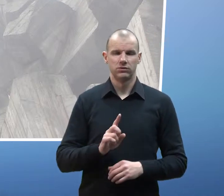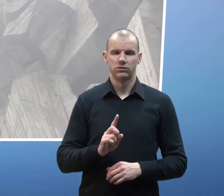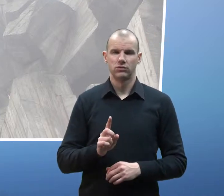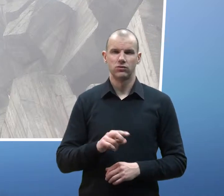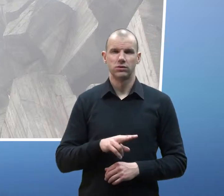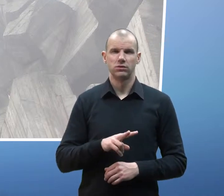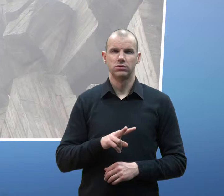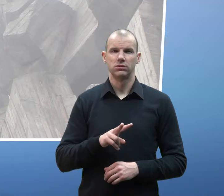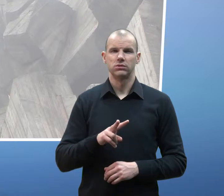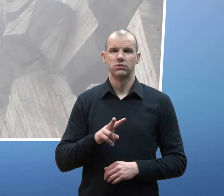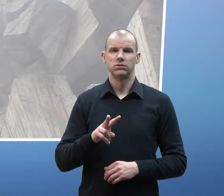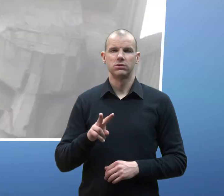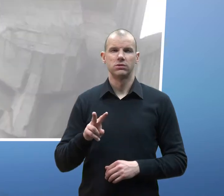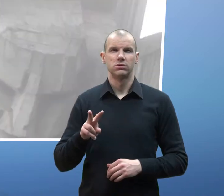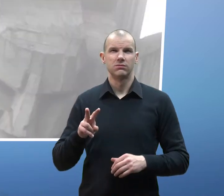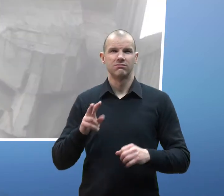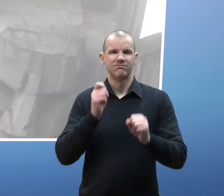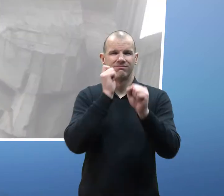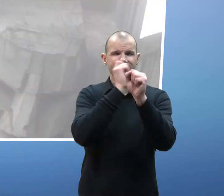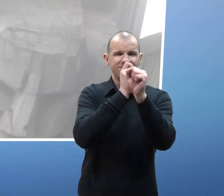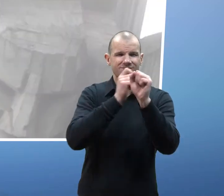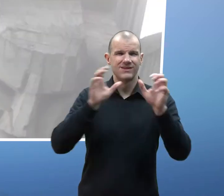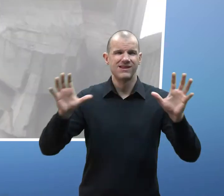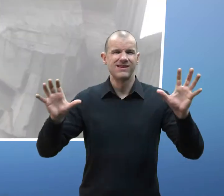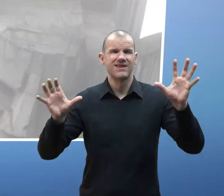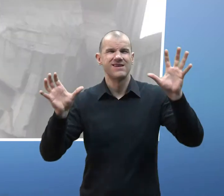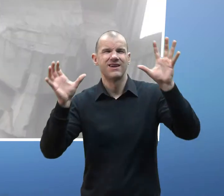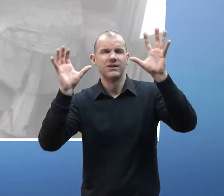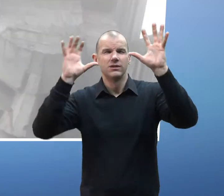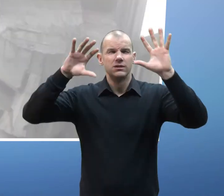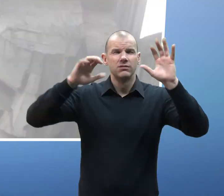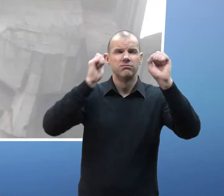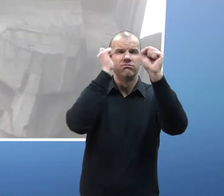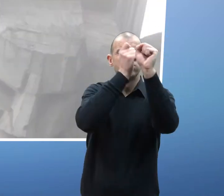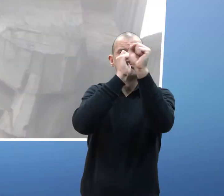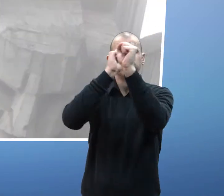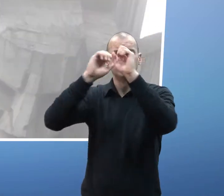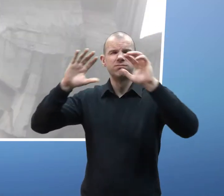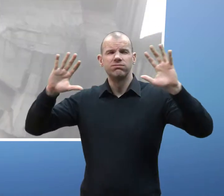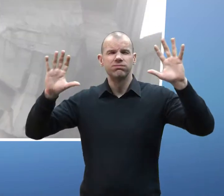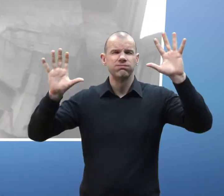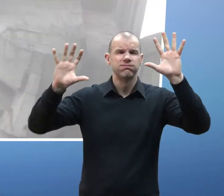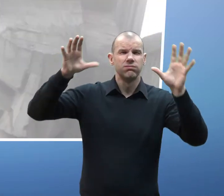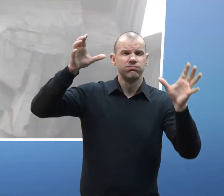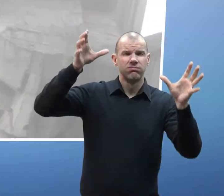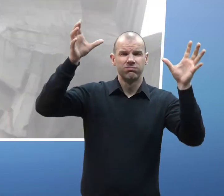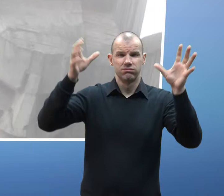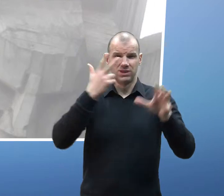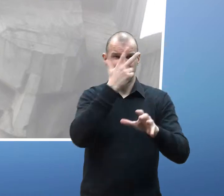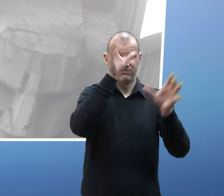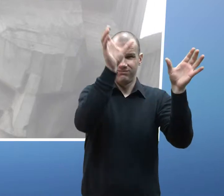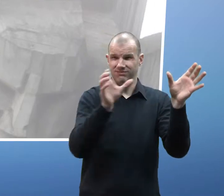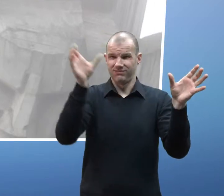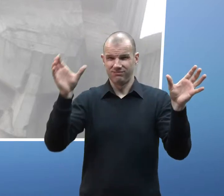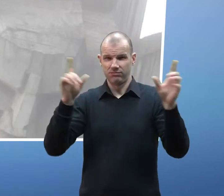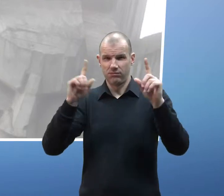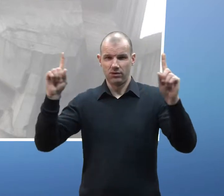other, intersect and intertwine. In the smallest group, one can see helpless people